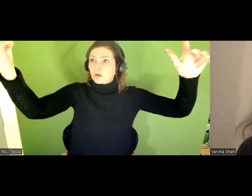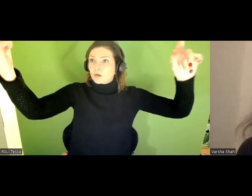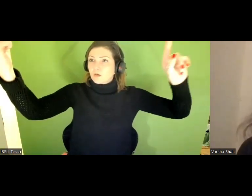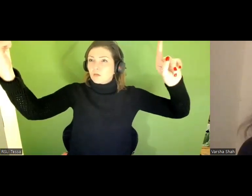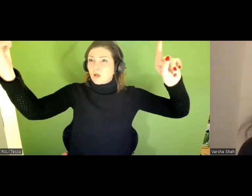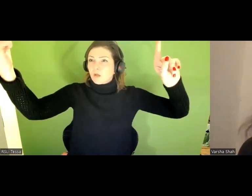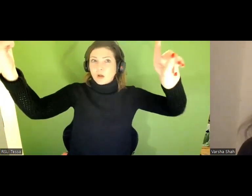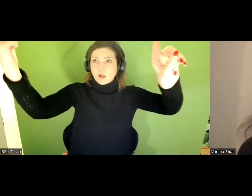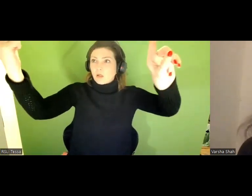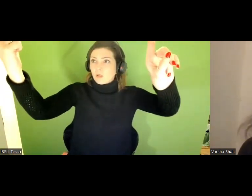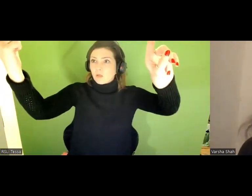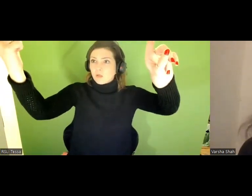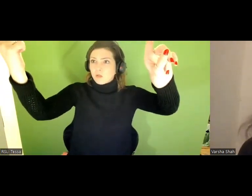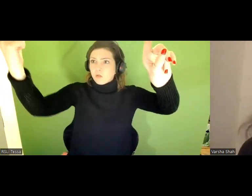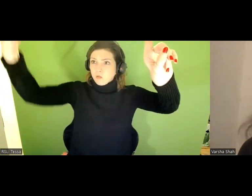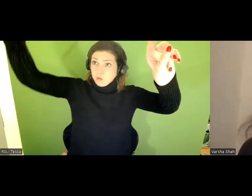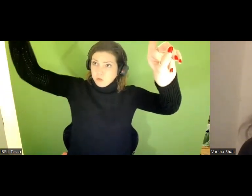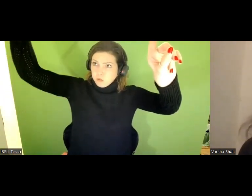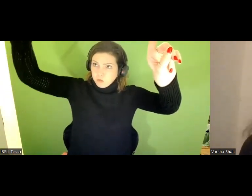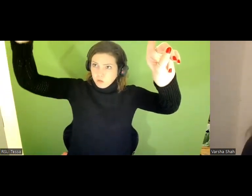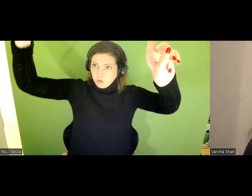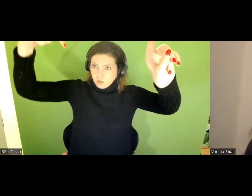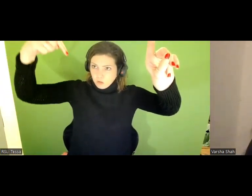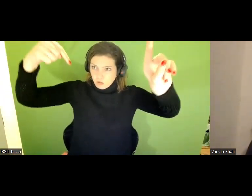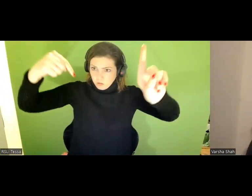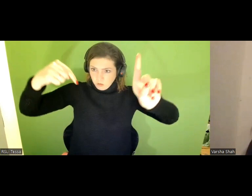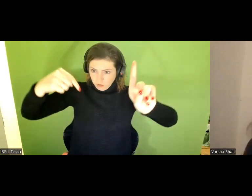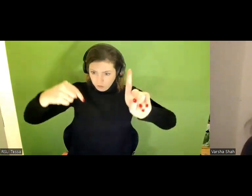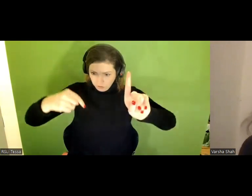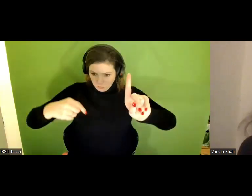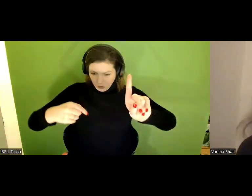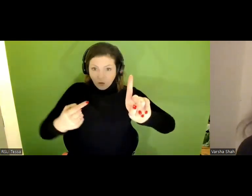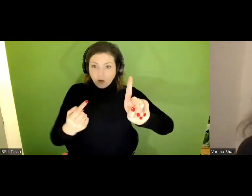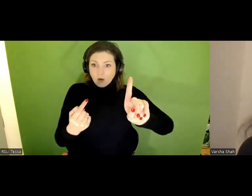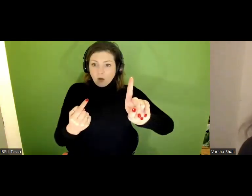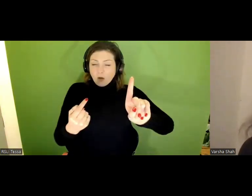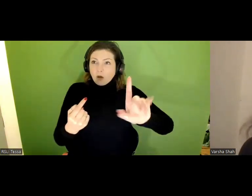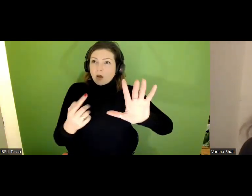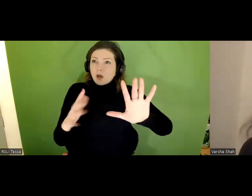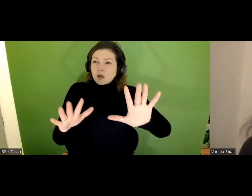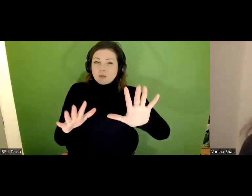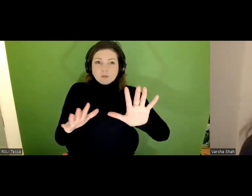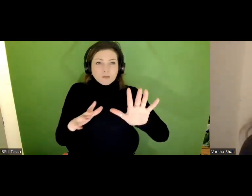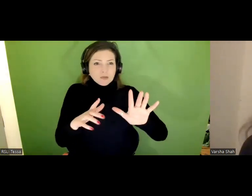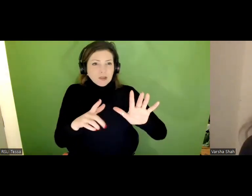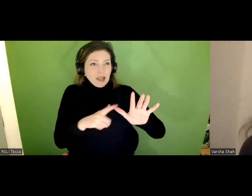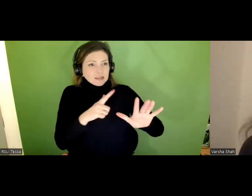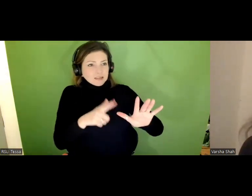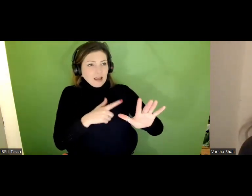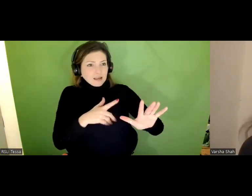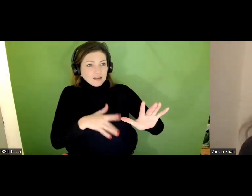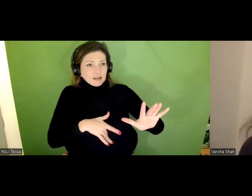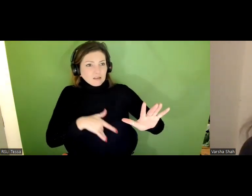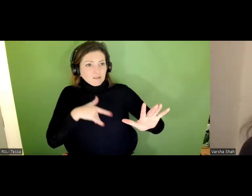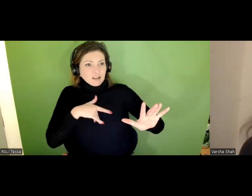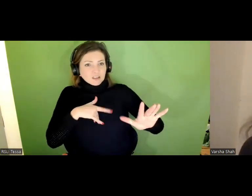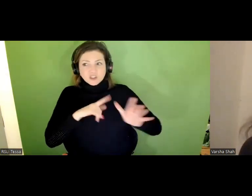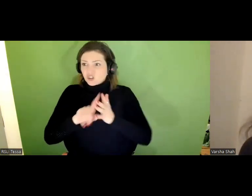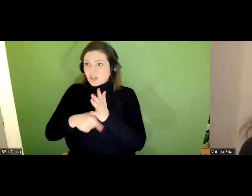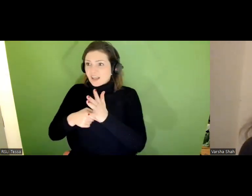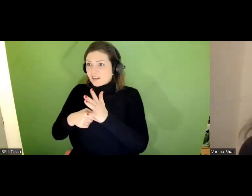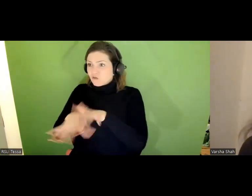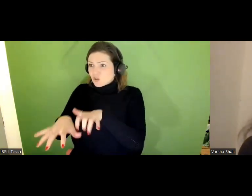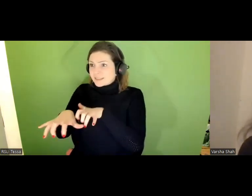flew low and dived towards them. Next to him, Ajay felt Jay freeze. He reached out, touched Jay's